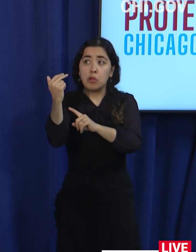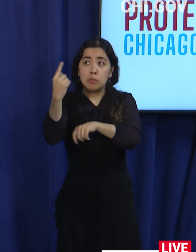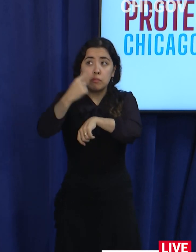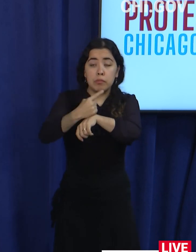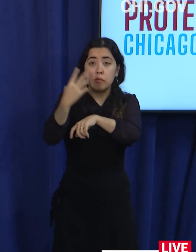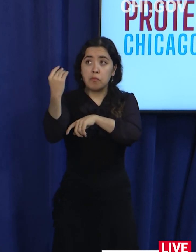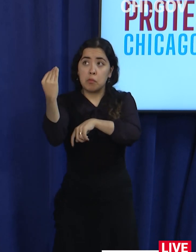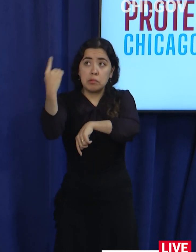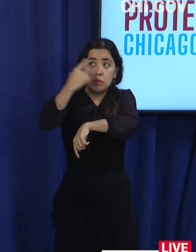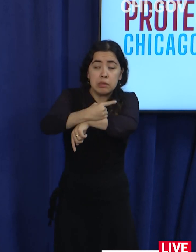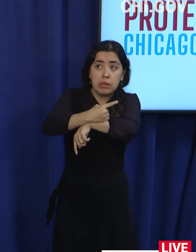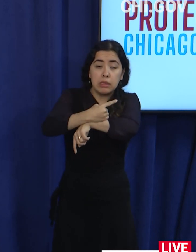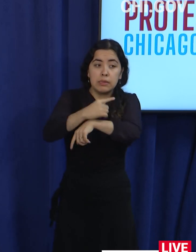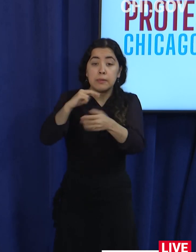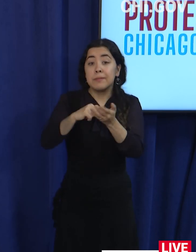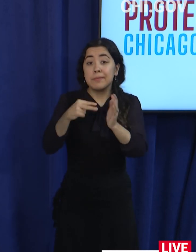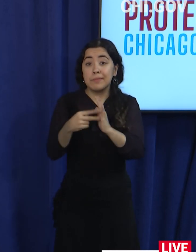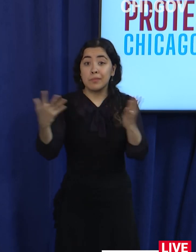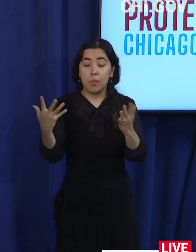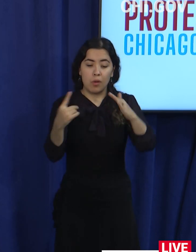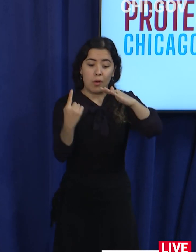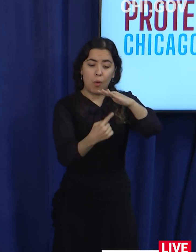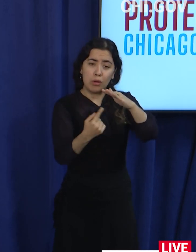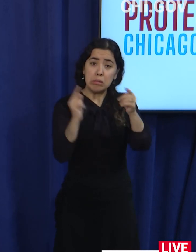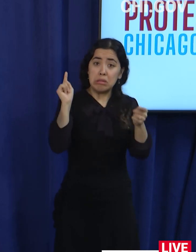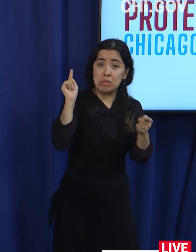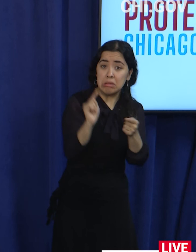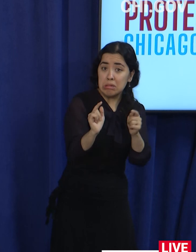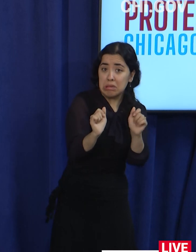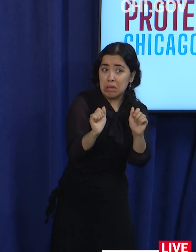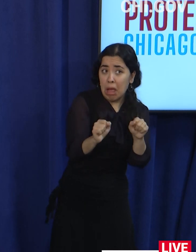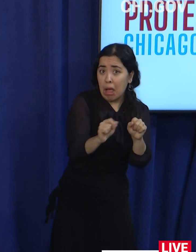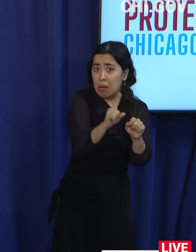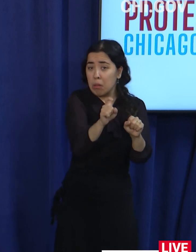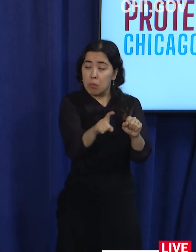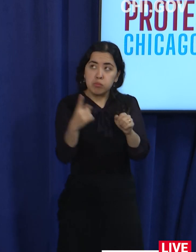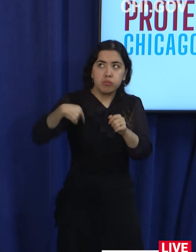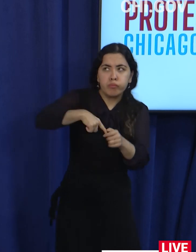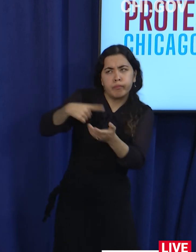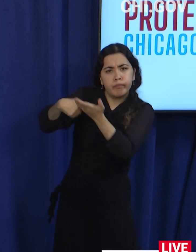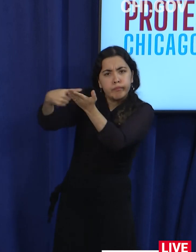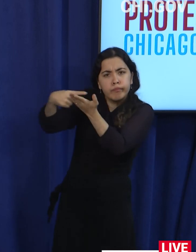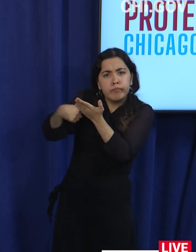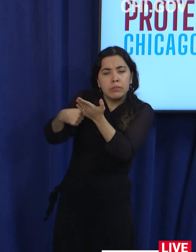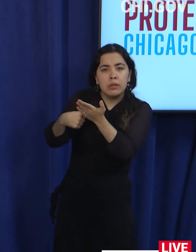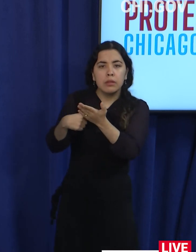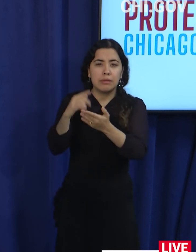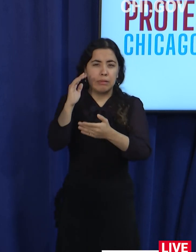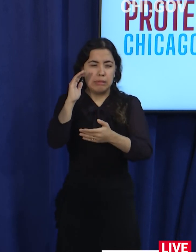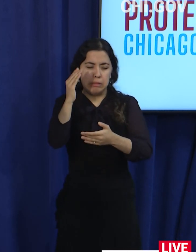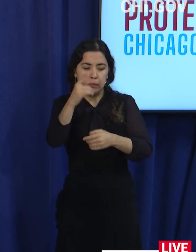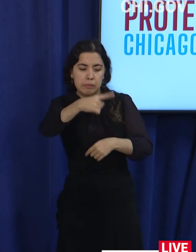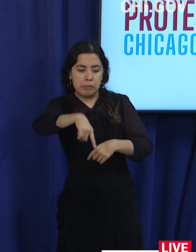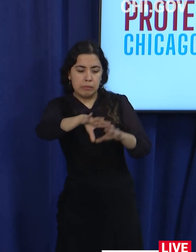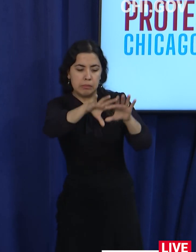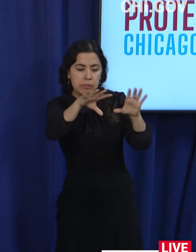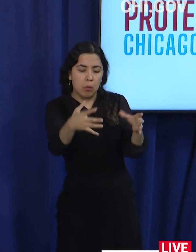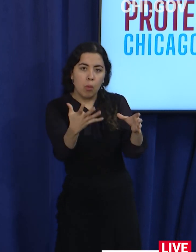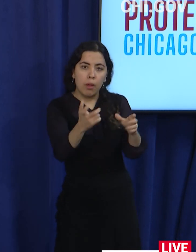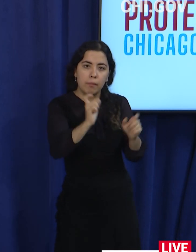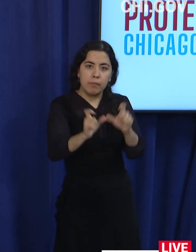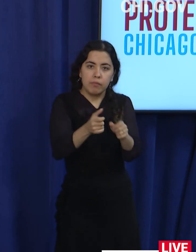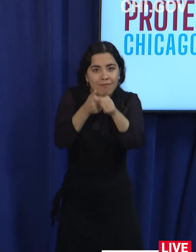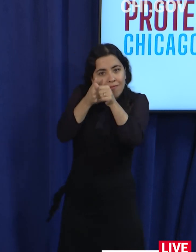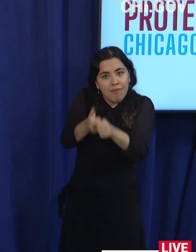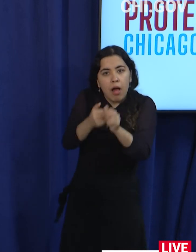about shortening that quarantine period to make it more easier for people to adhere to the guidance while still not serving as a